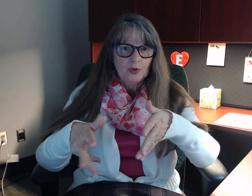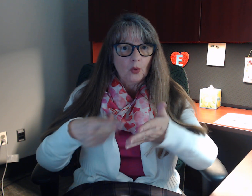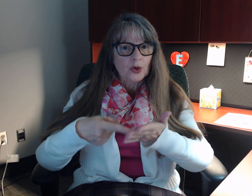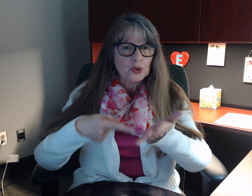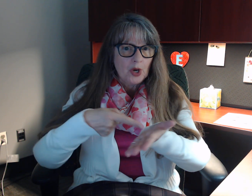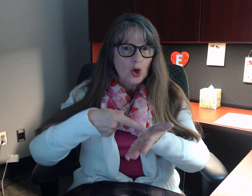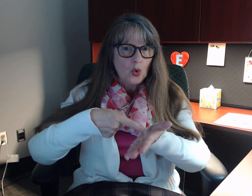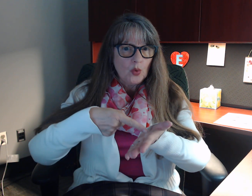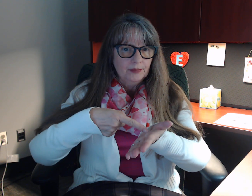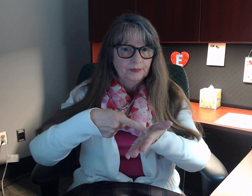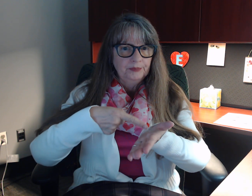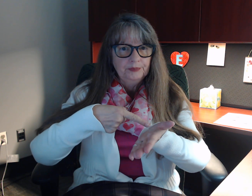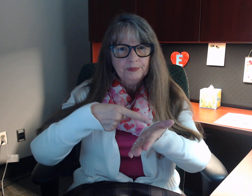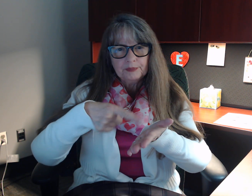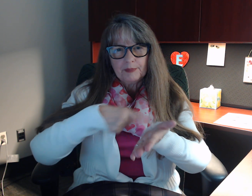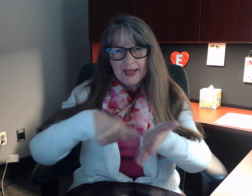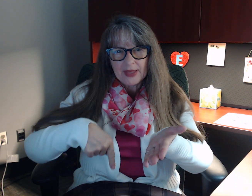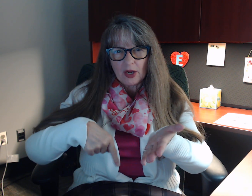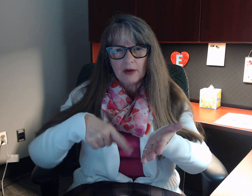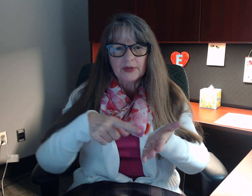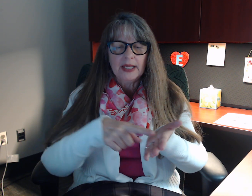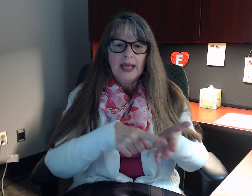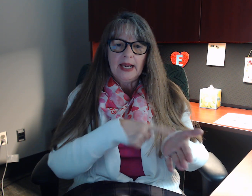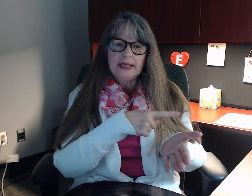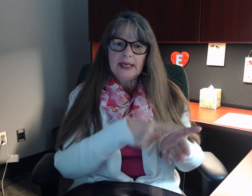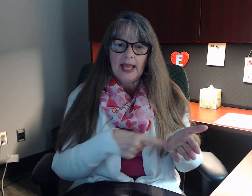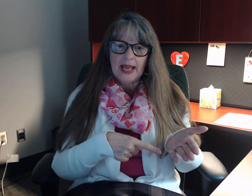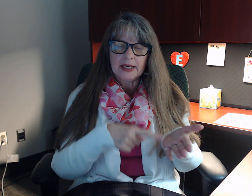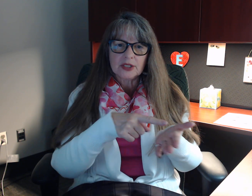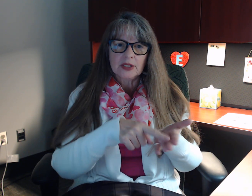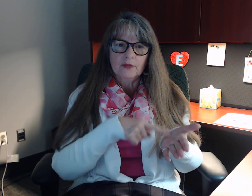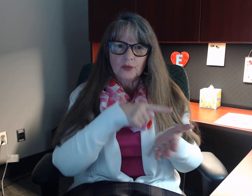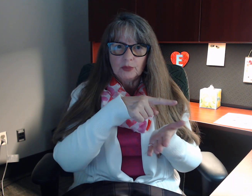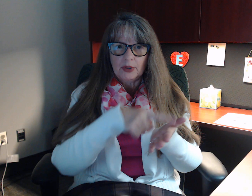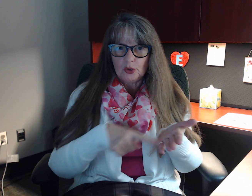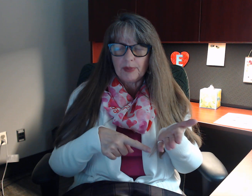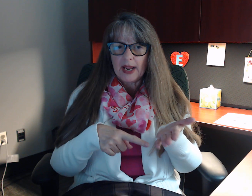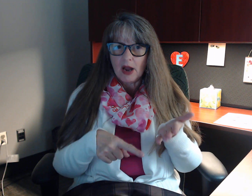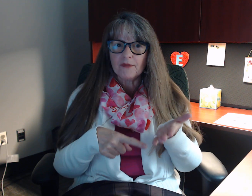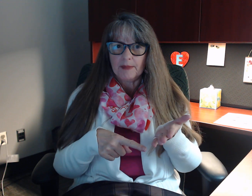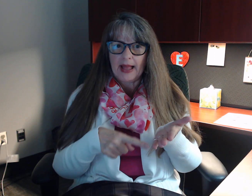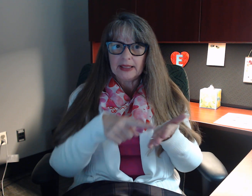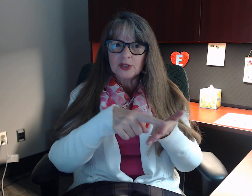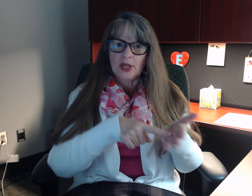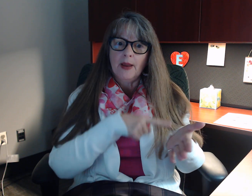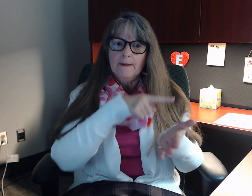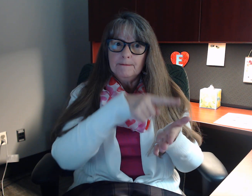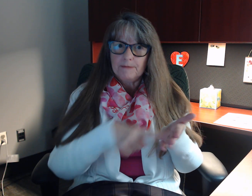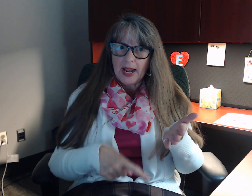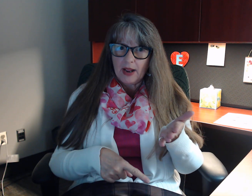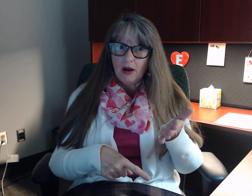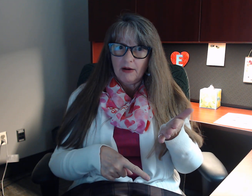what you owe, pay that off. And I did an X for when you pay off the balance, pay off.